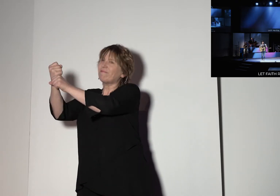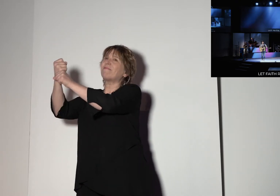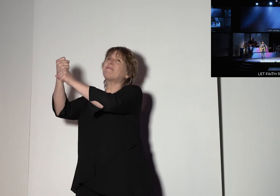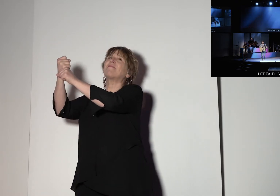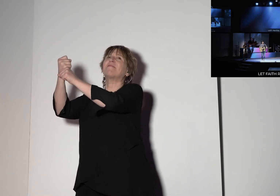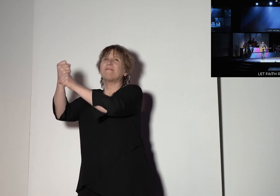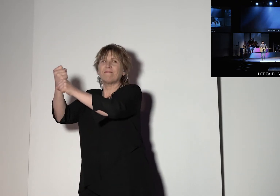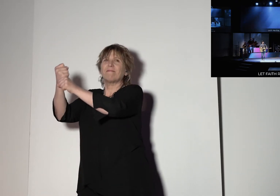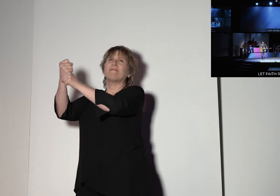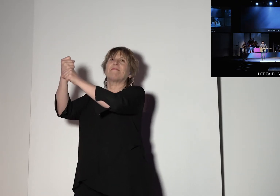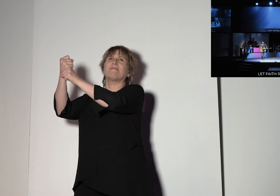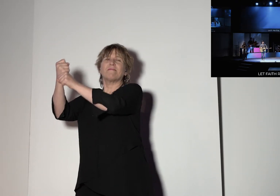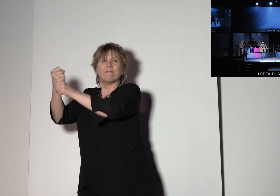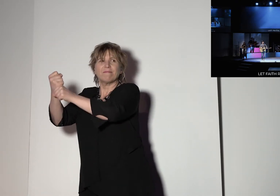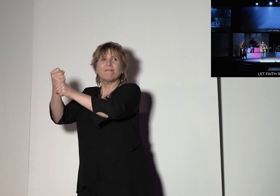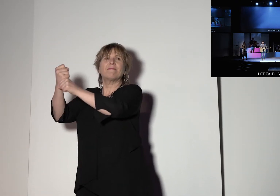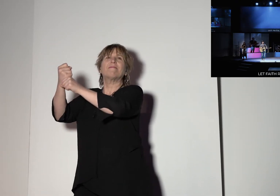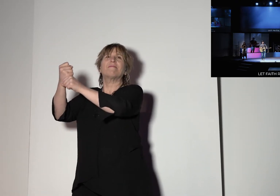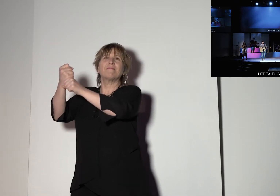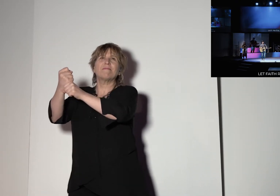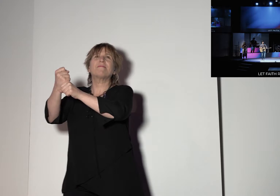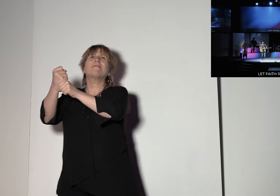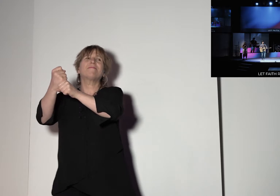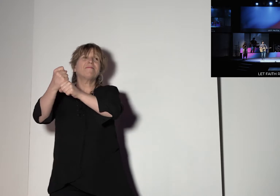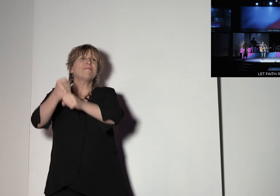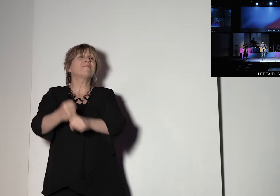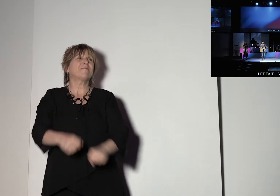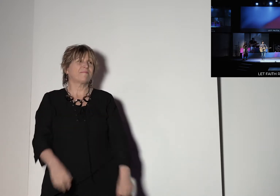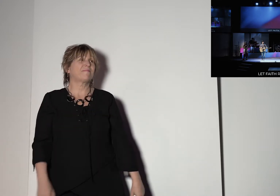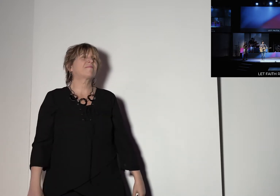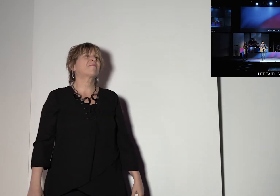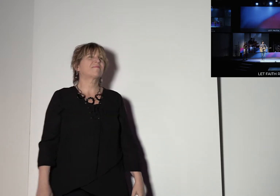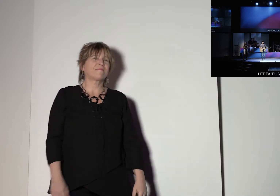Let faith rise up in